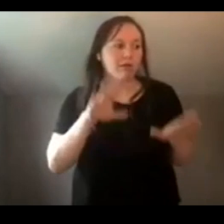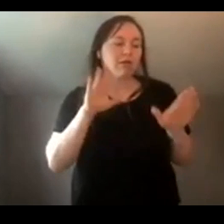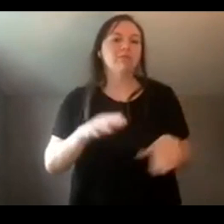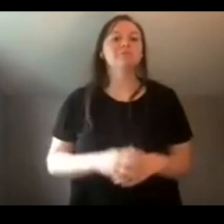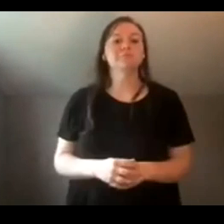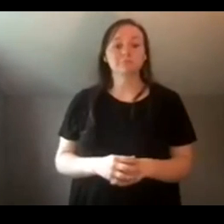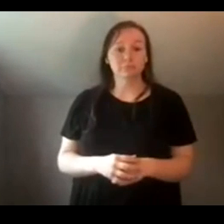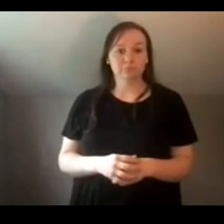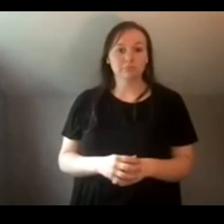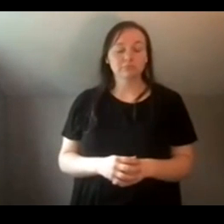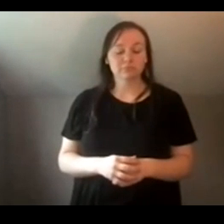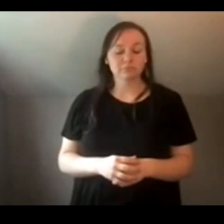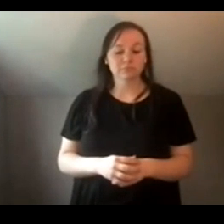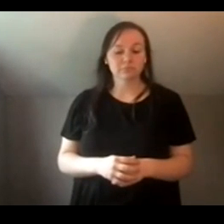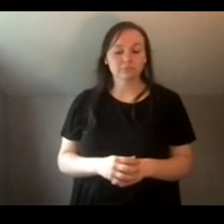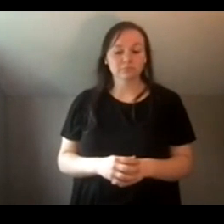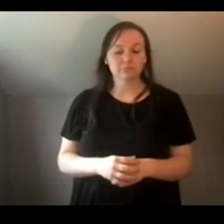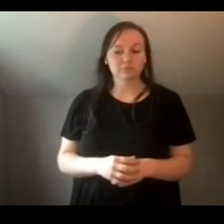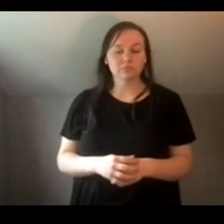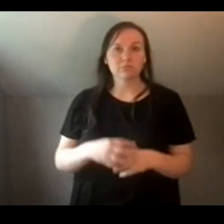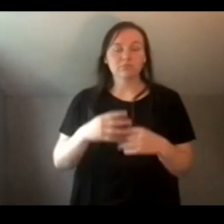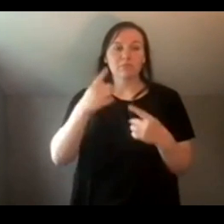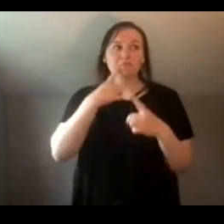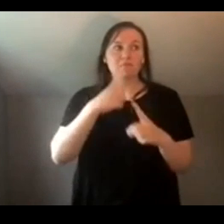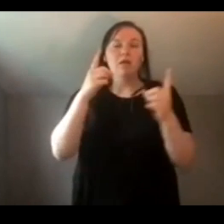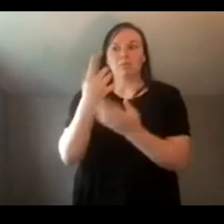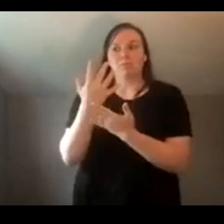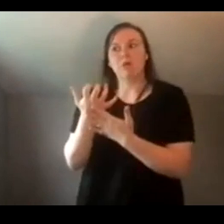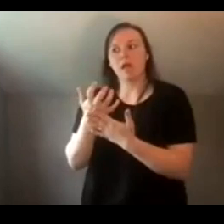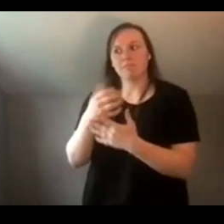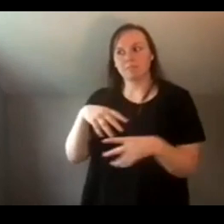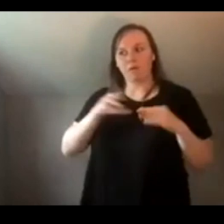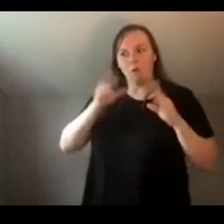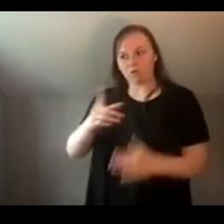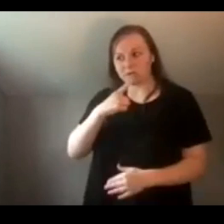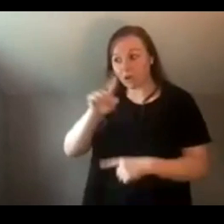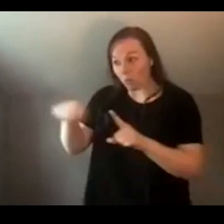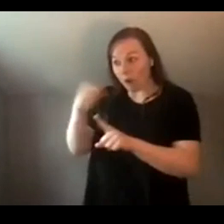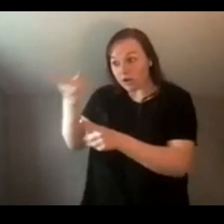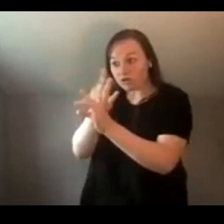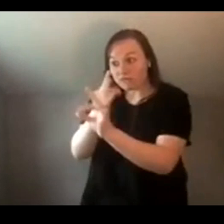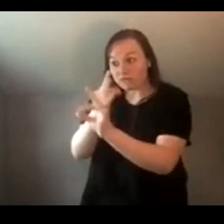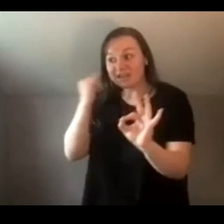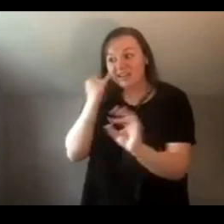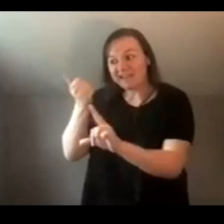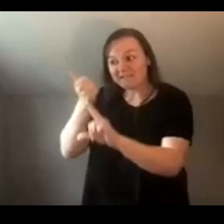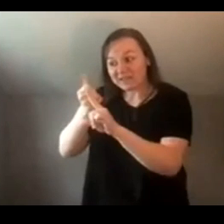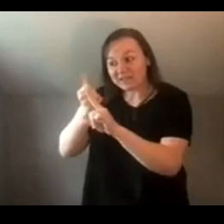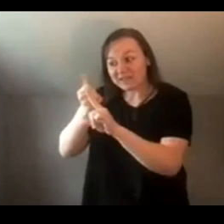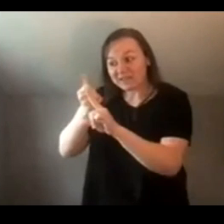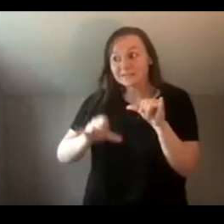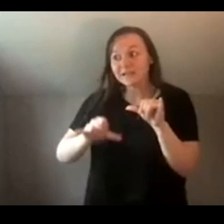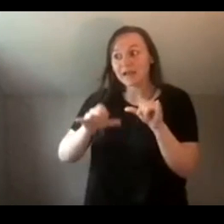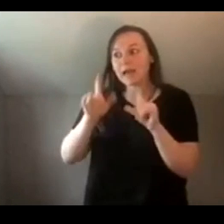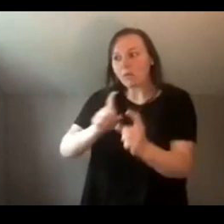desperation, his master said to him, when freedom comes, if you will stay, I will